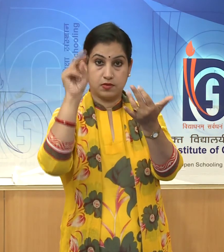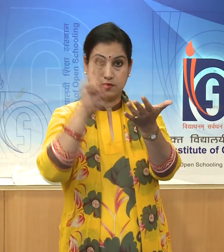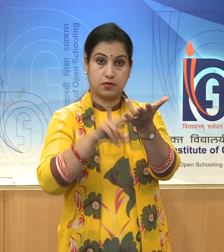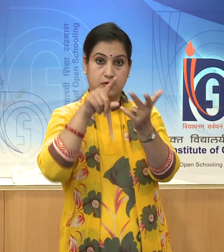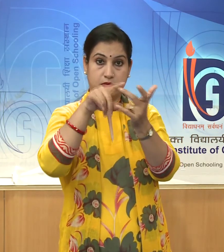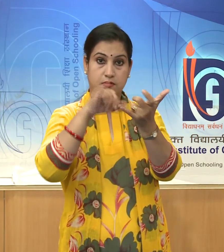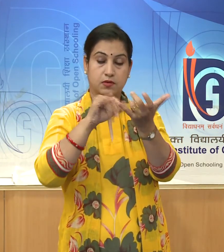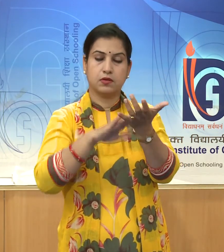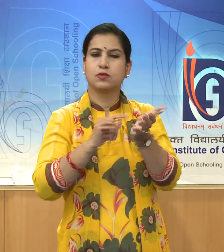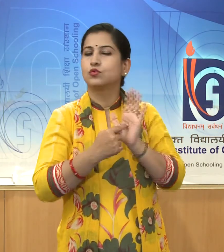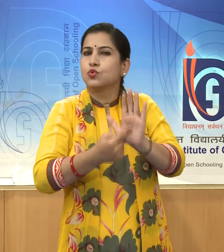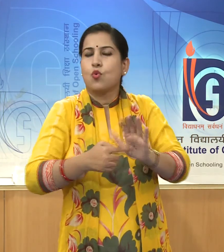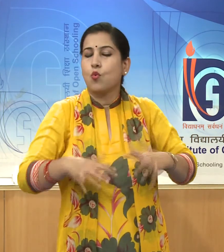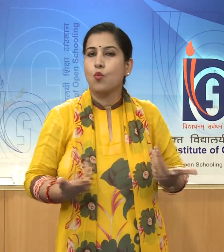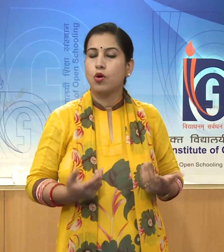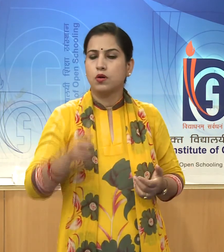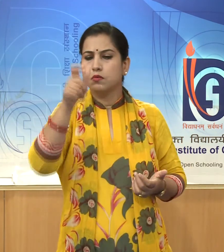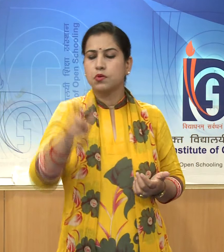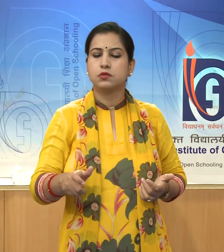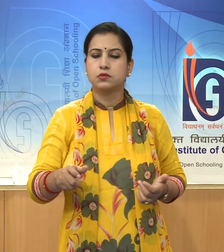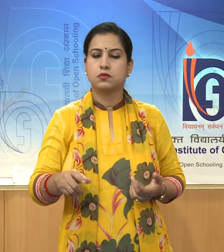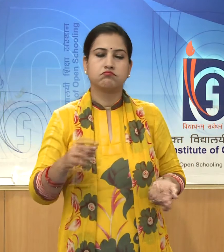symbolizes an artistic movement